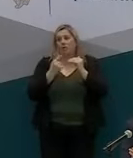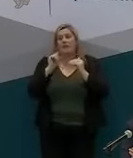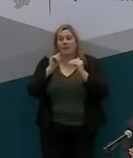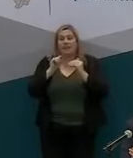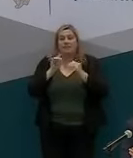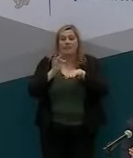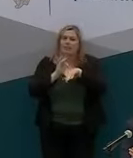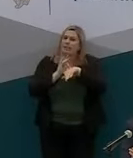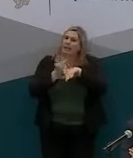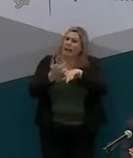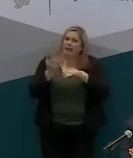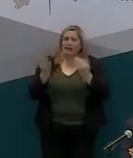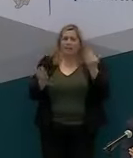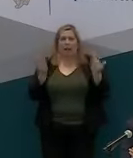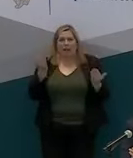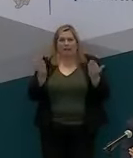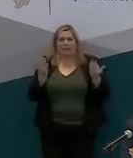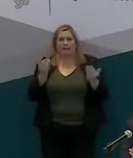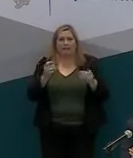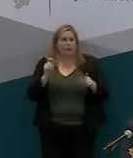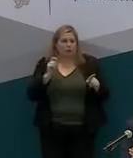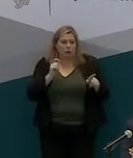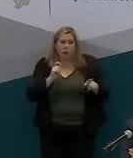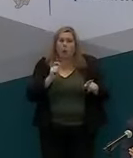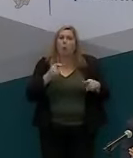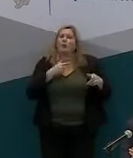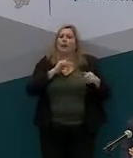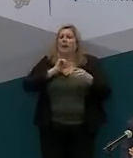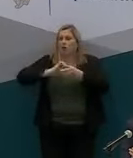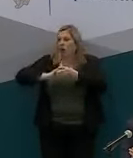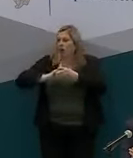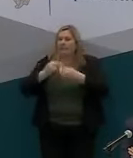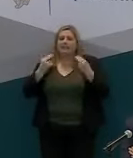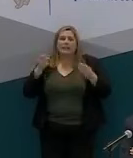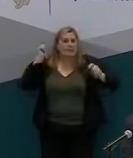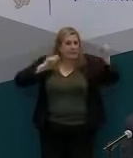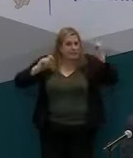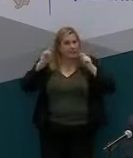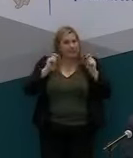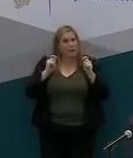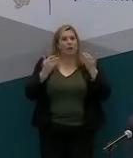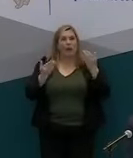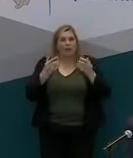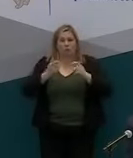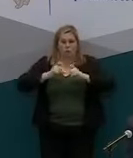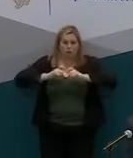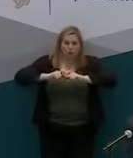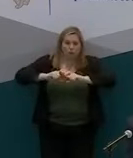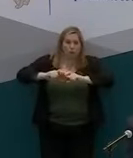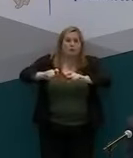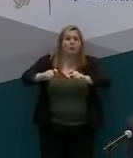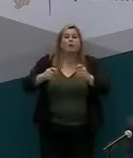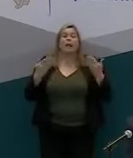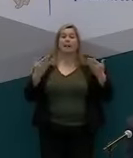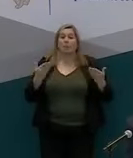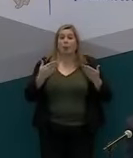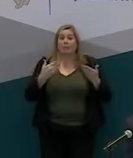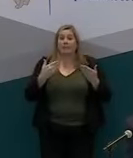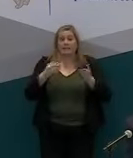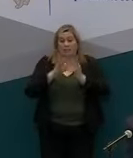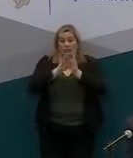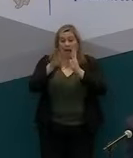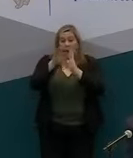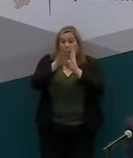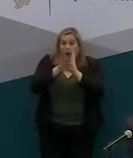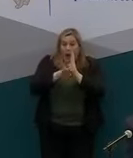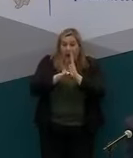delicate balance that Tony and colleagues are going to have to think through. In one sense, the measures that are in place right now are